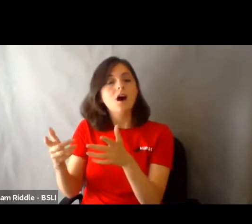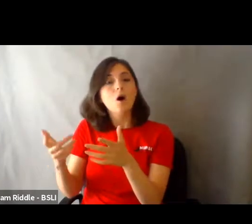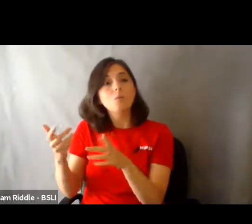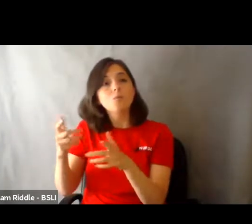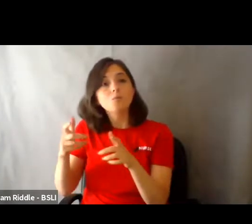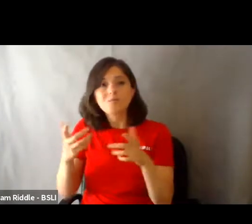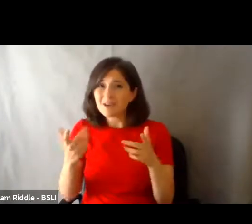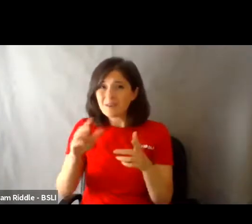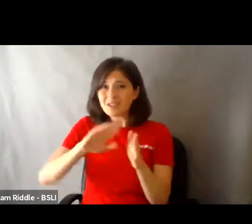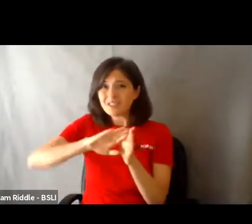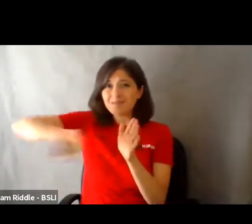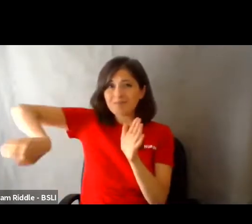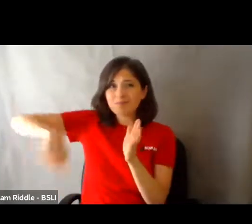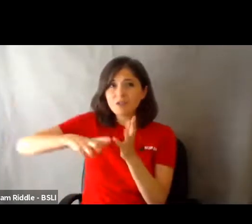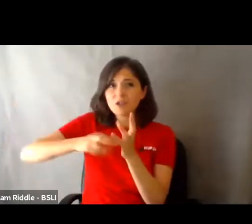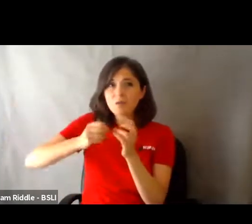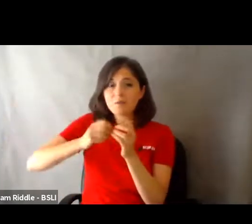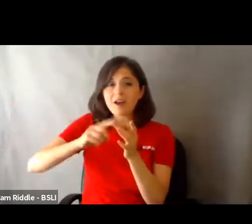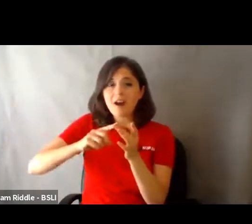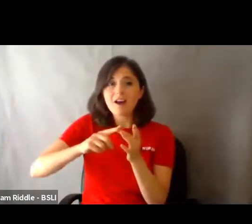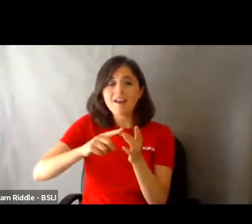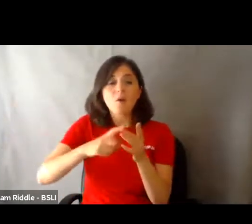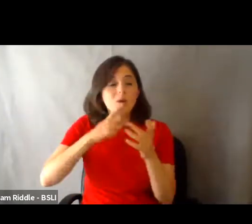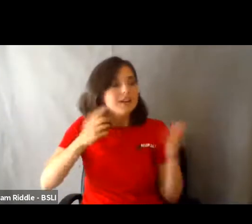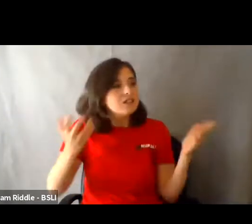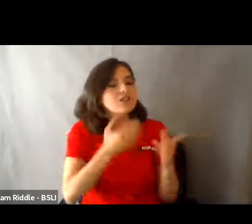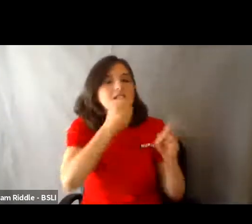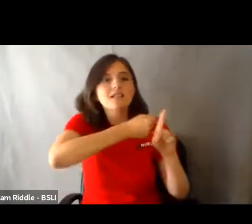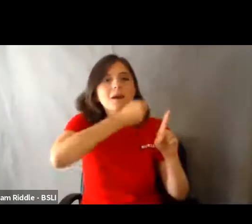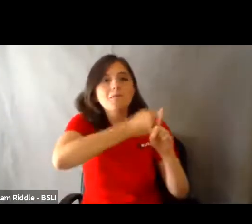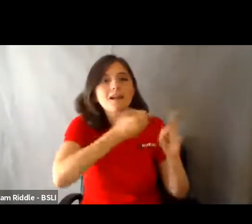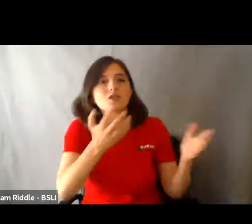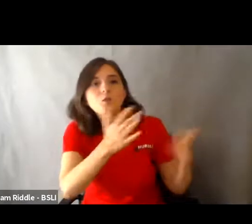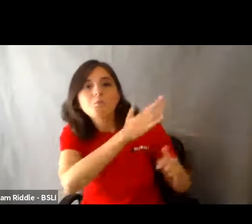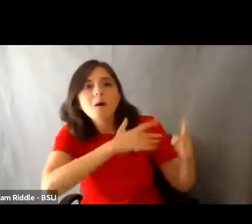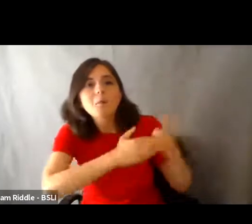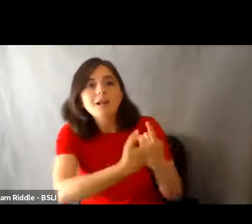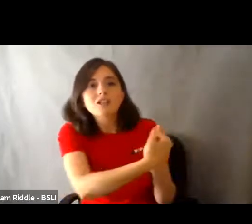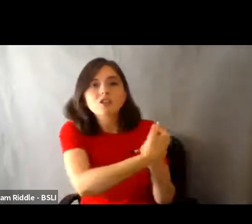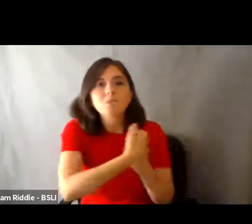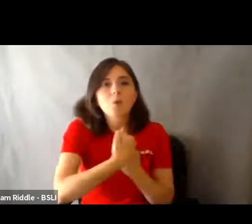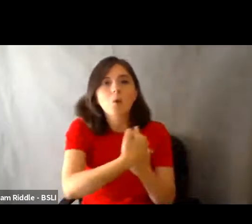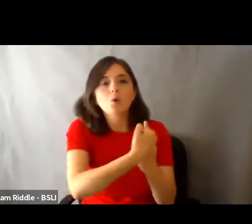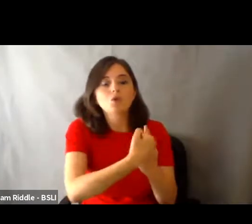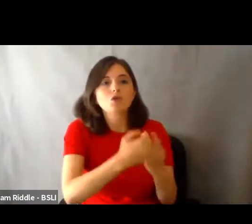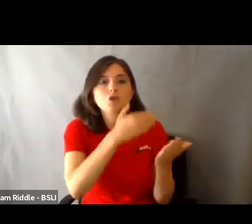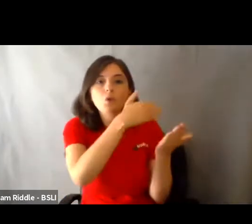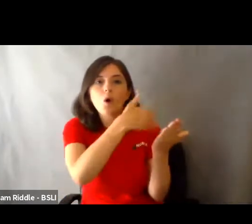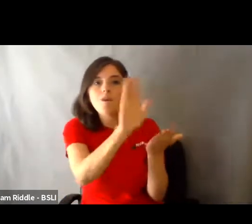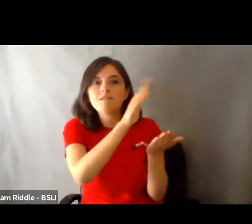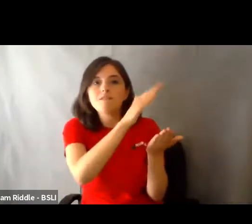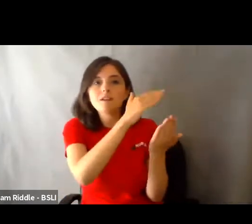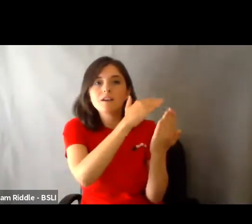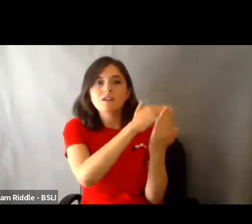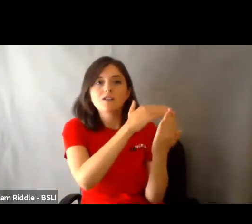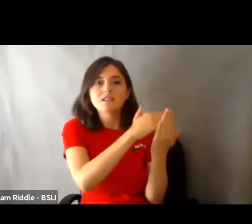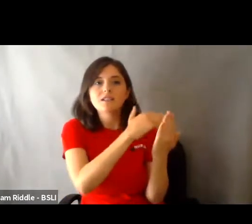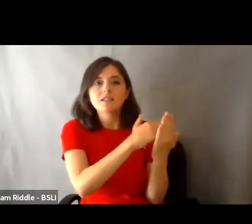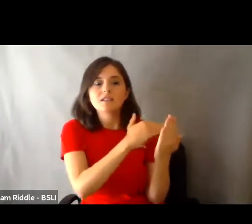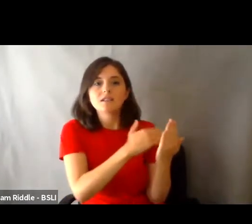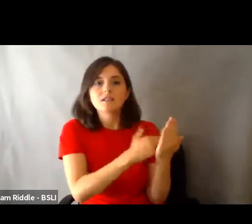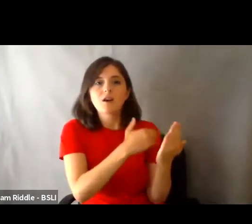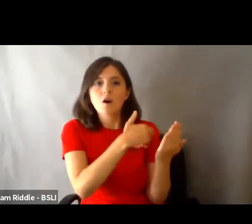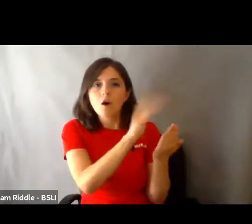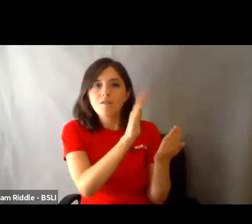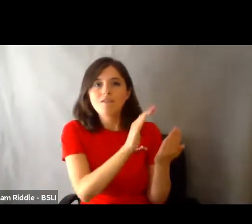public support for the idea that we get rid of this sort of conditionality once and for all because it's wrong, rather than going